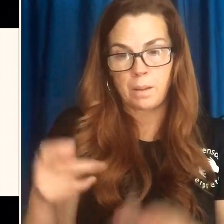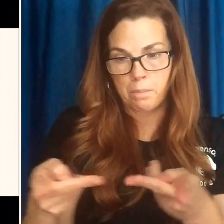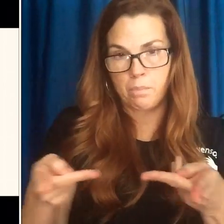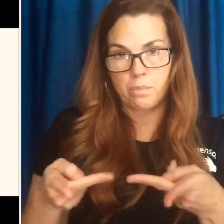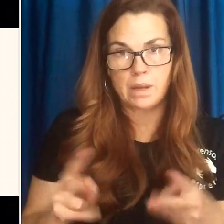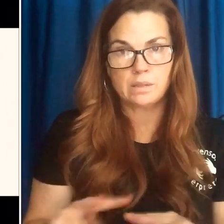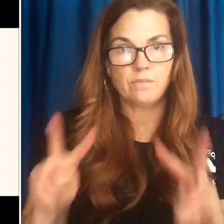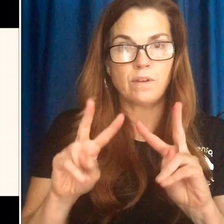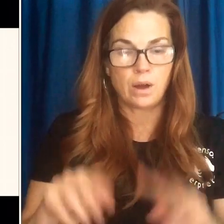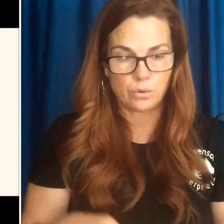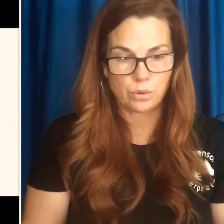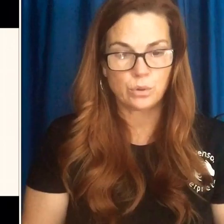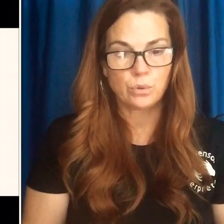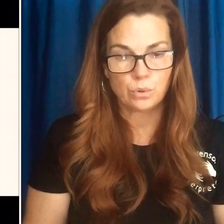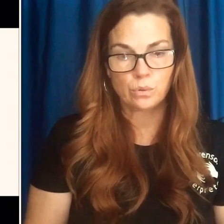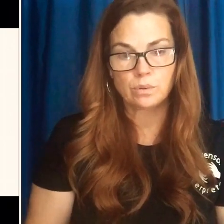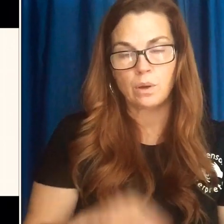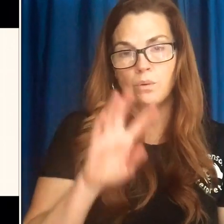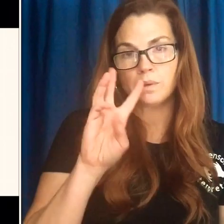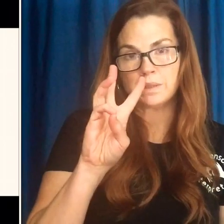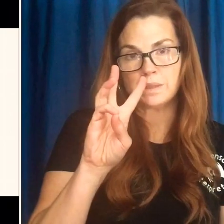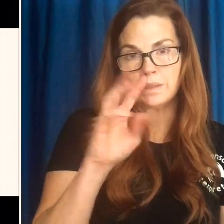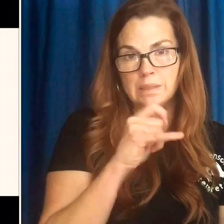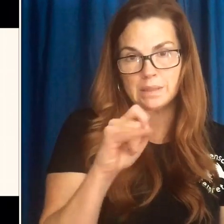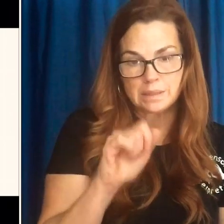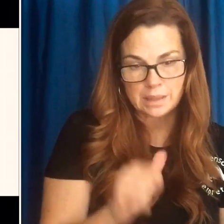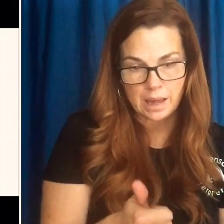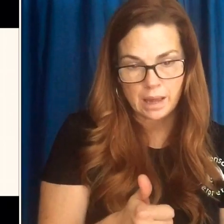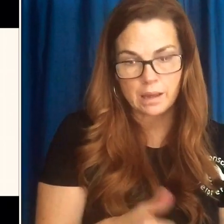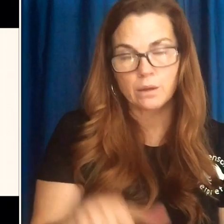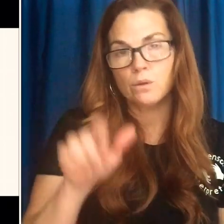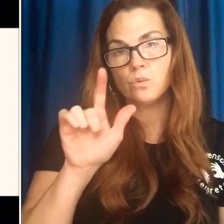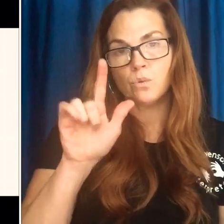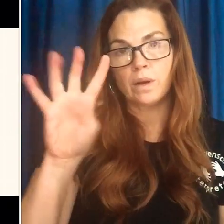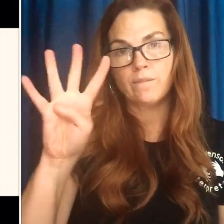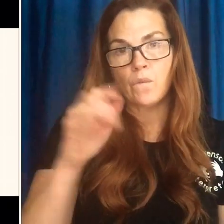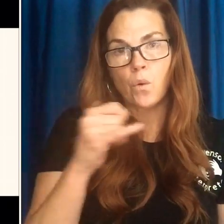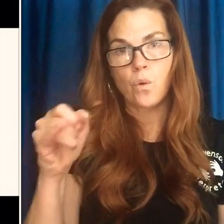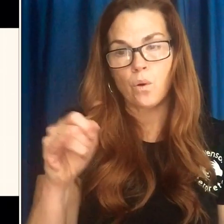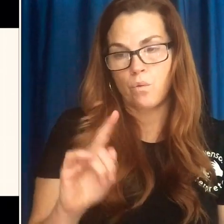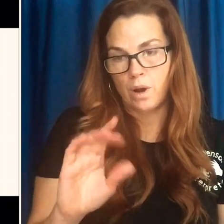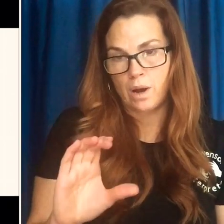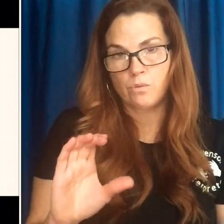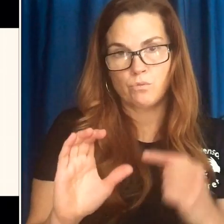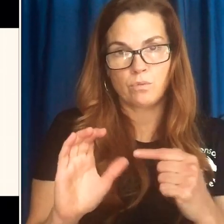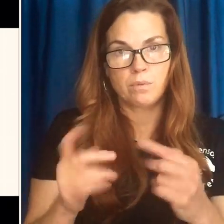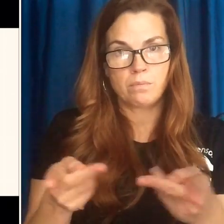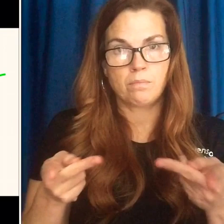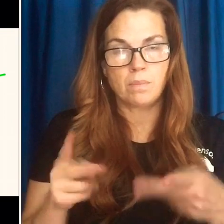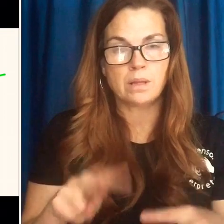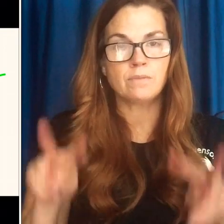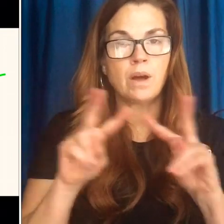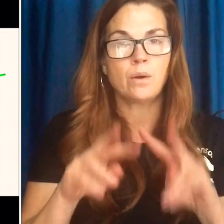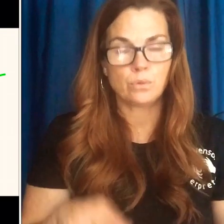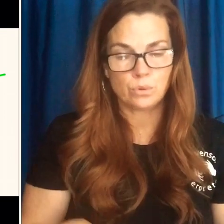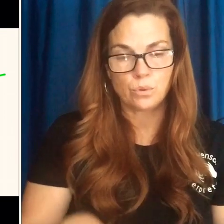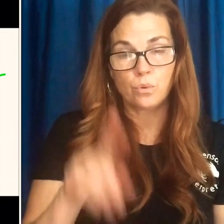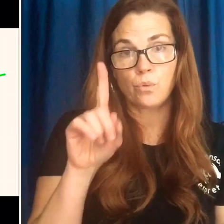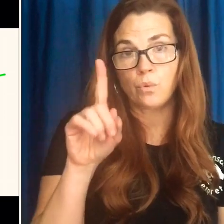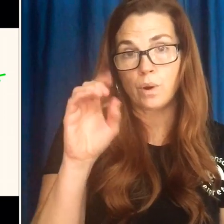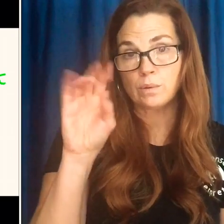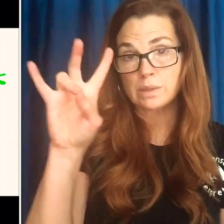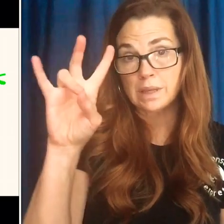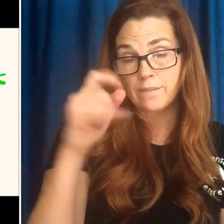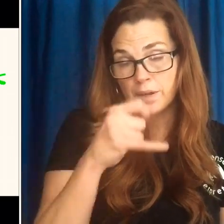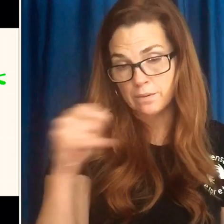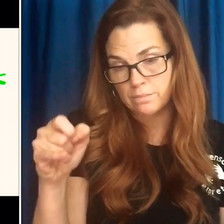and write it over the place value, 100. I take the numerical value, 107, and write it over the place